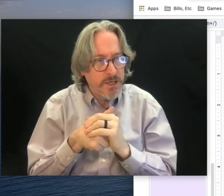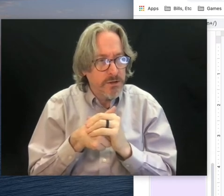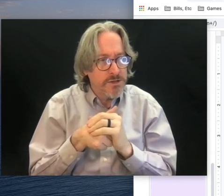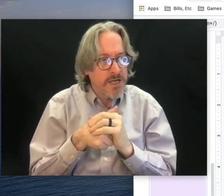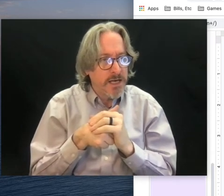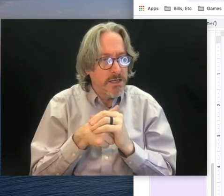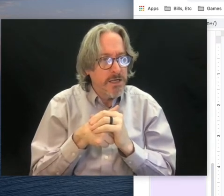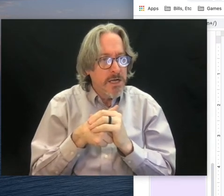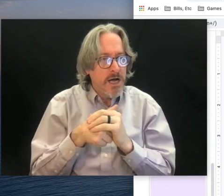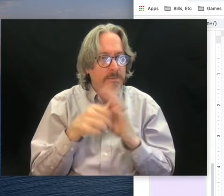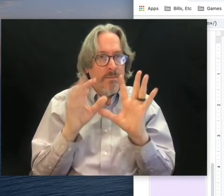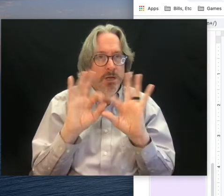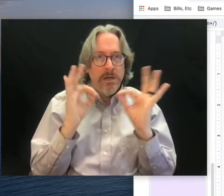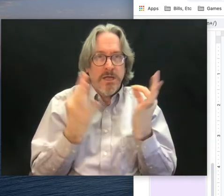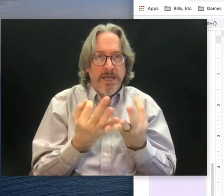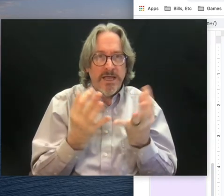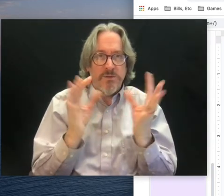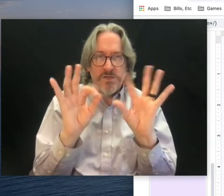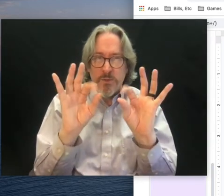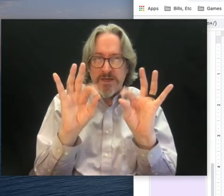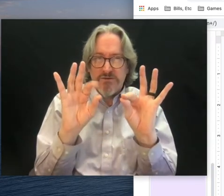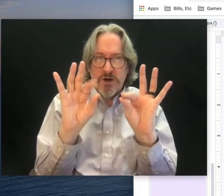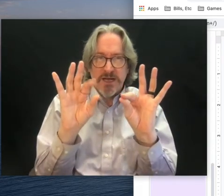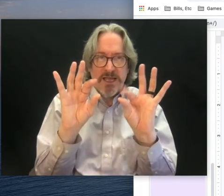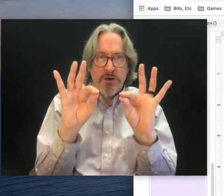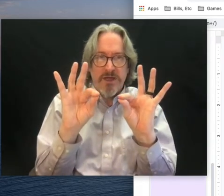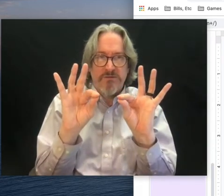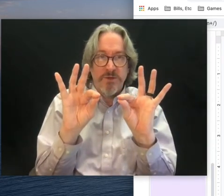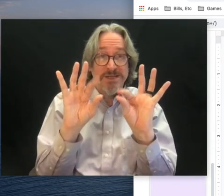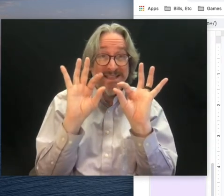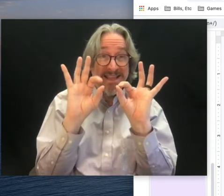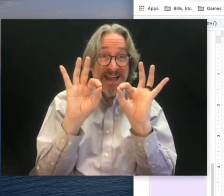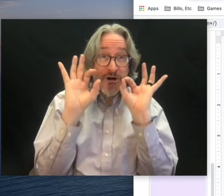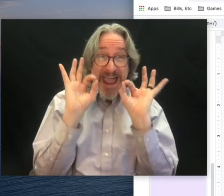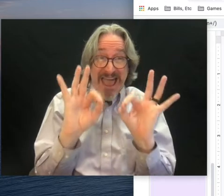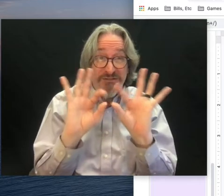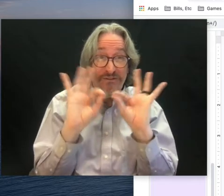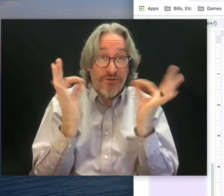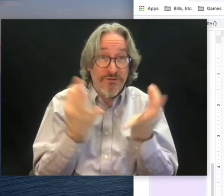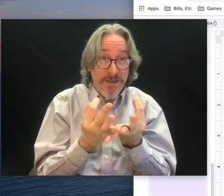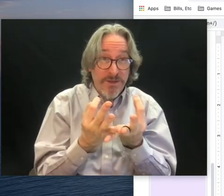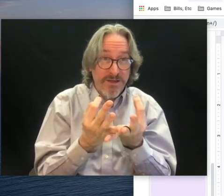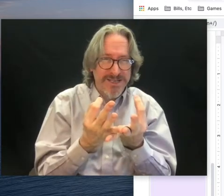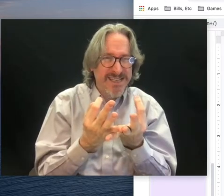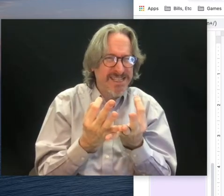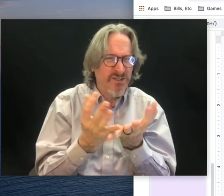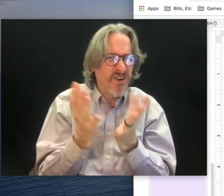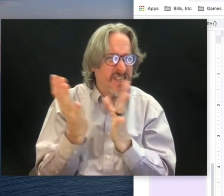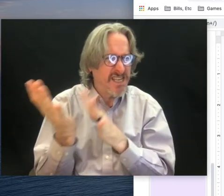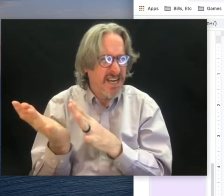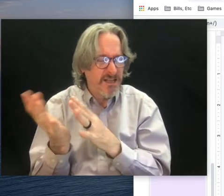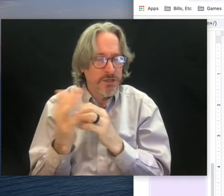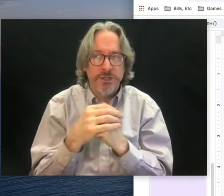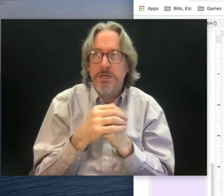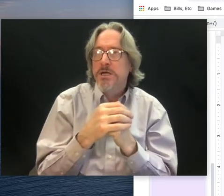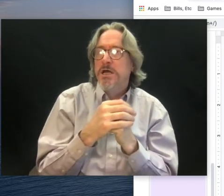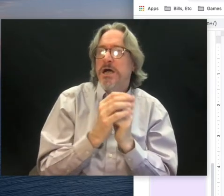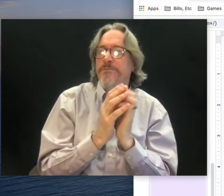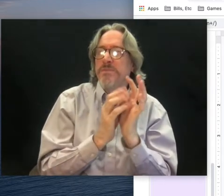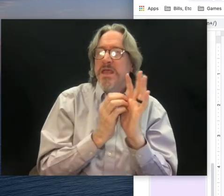few years. And it was a way of trying to get away from using the letter F for family, because that's still very signed